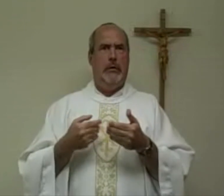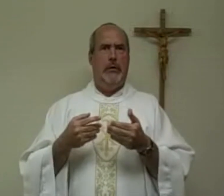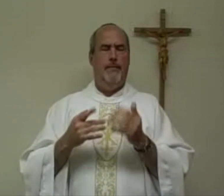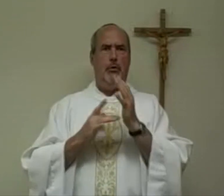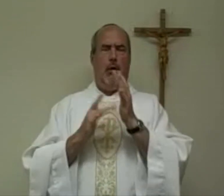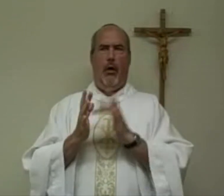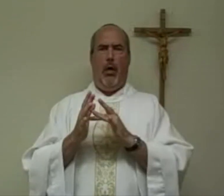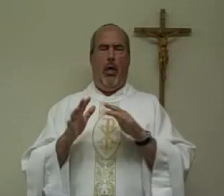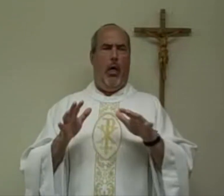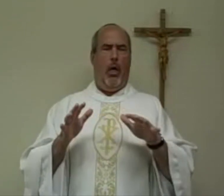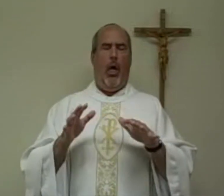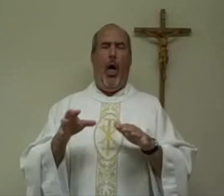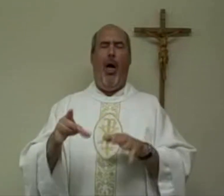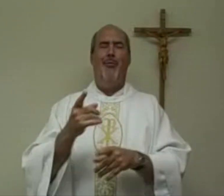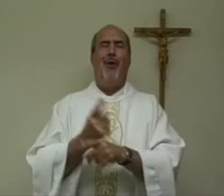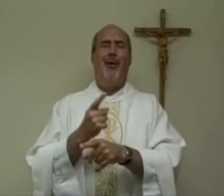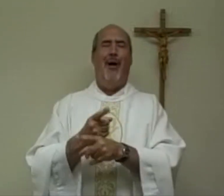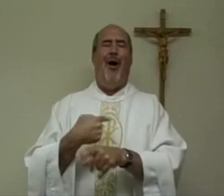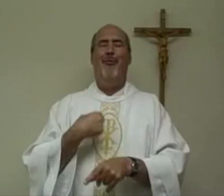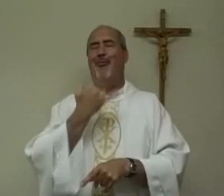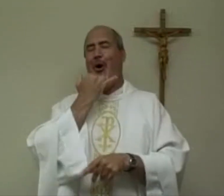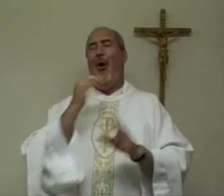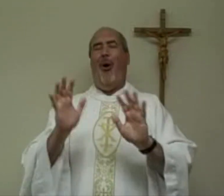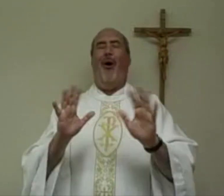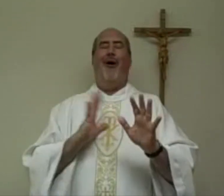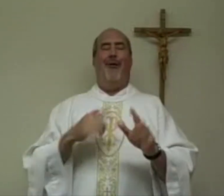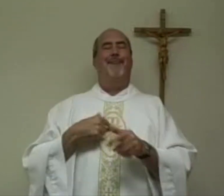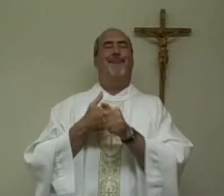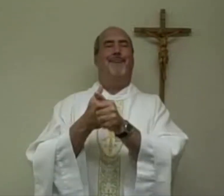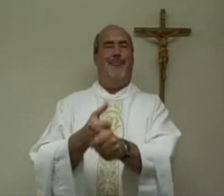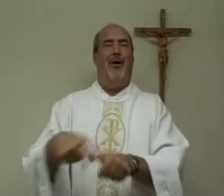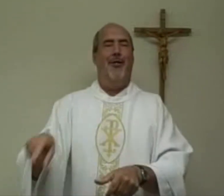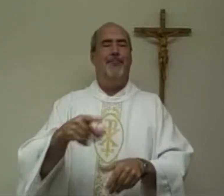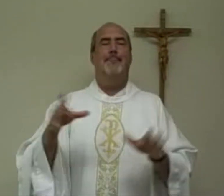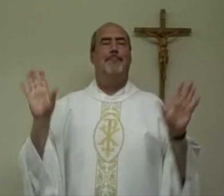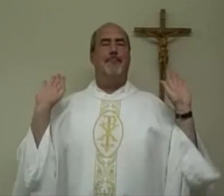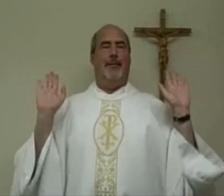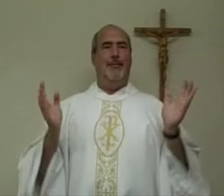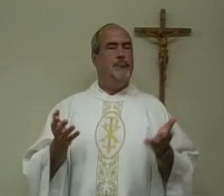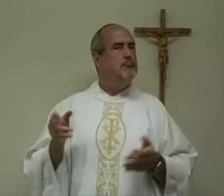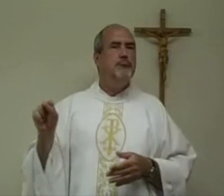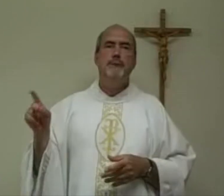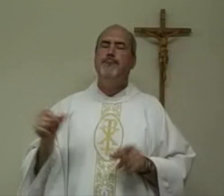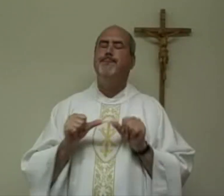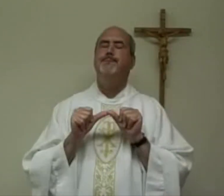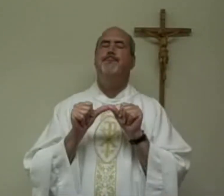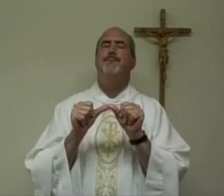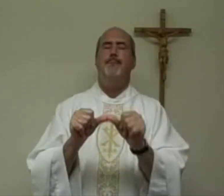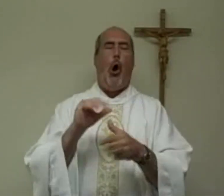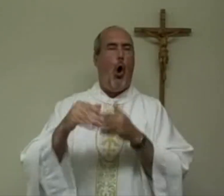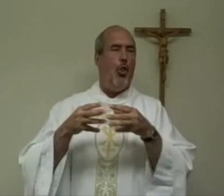It would have been easy for Jesus, because of all that persecution, to just give up and follow the